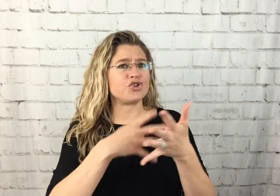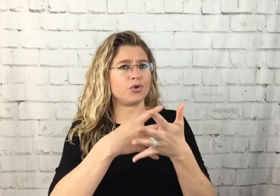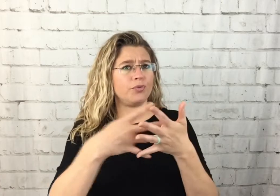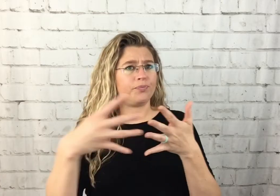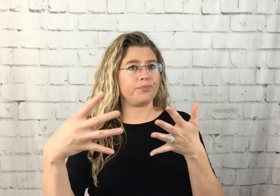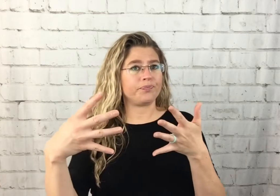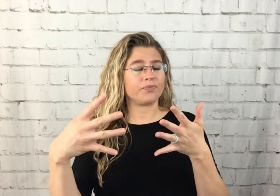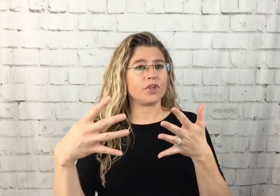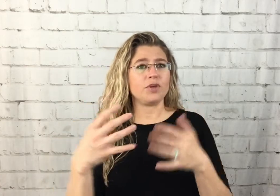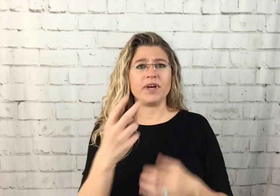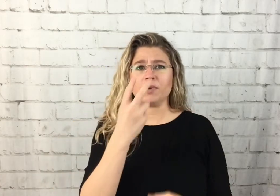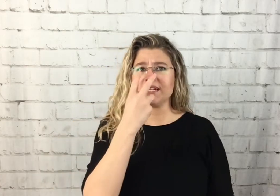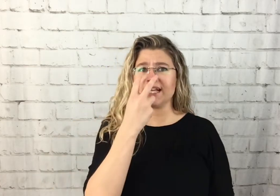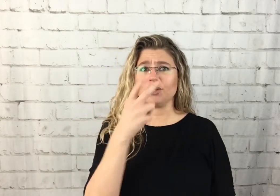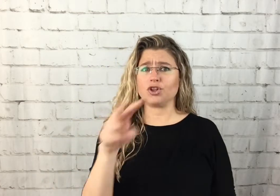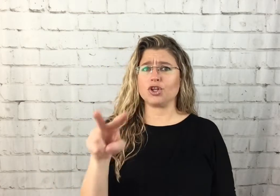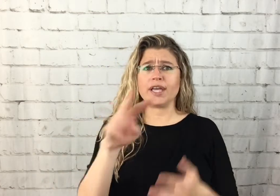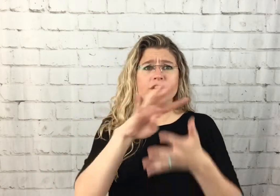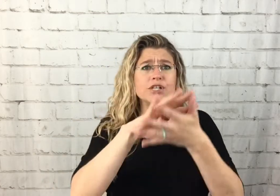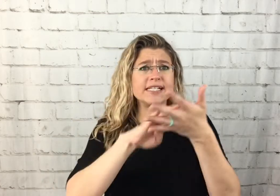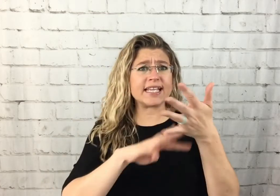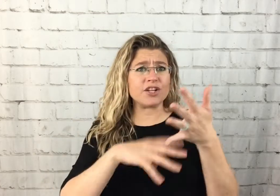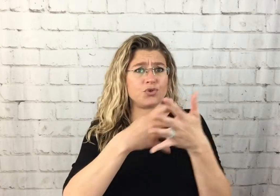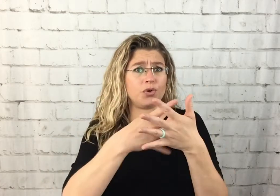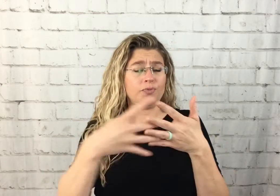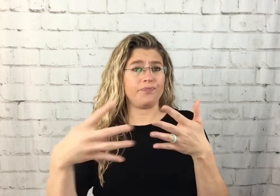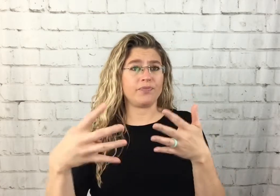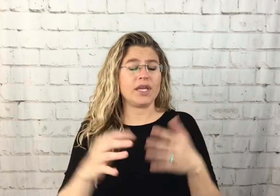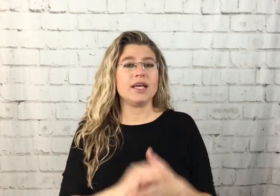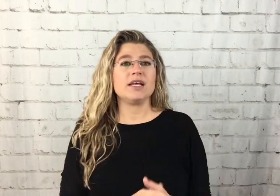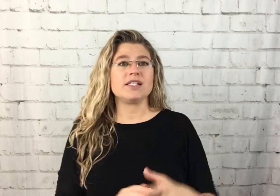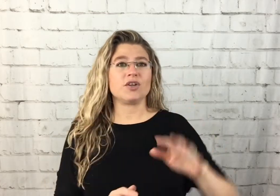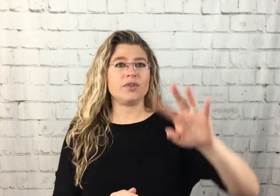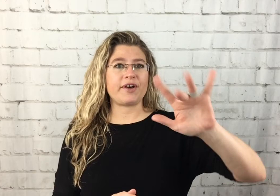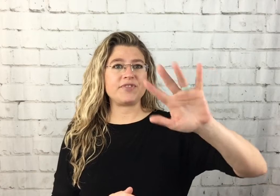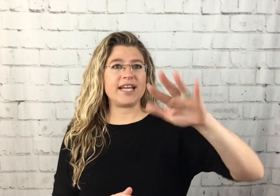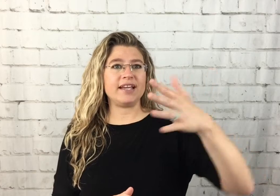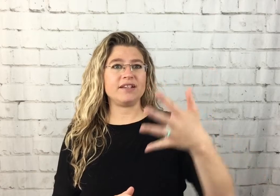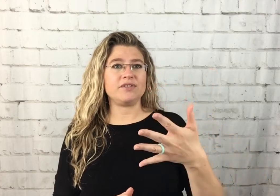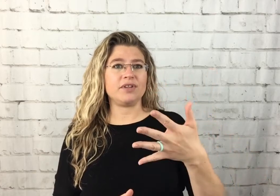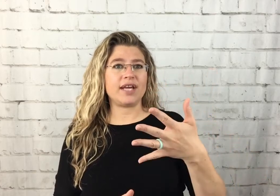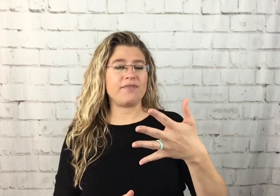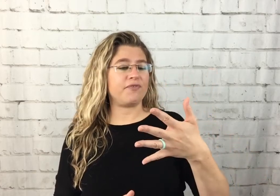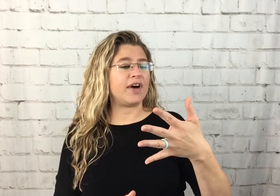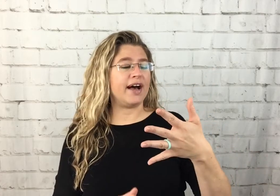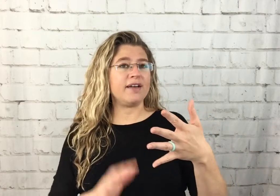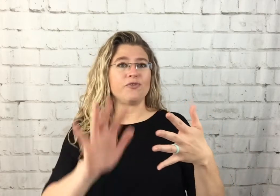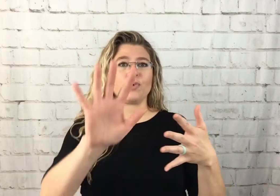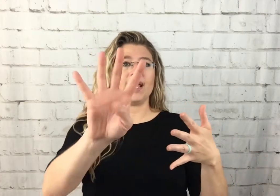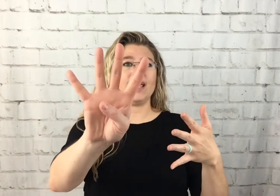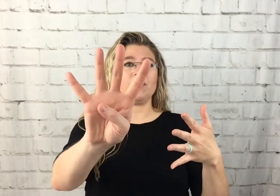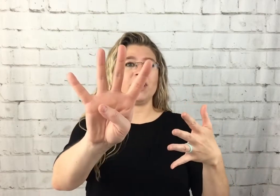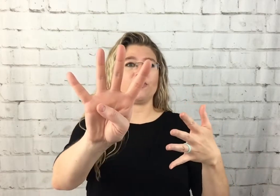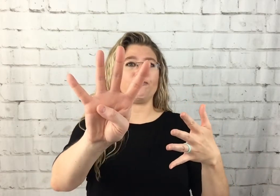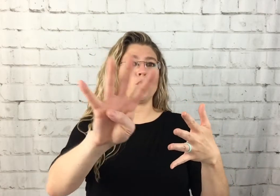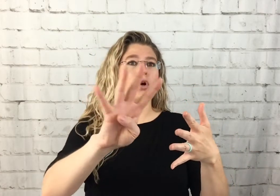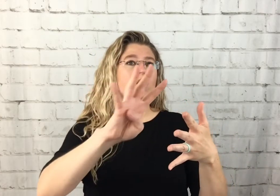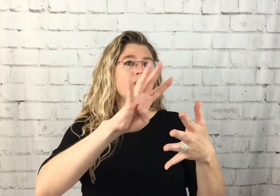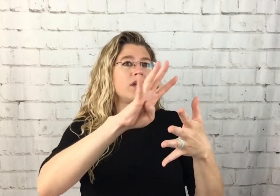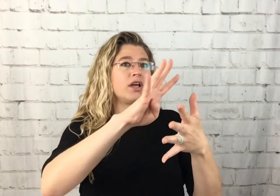Schedule. You might want to say look at your schedule. So left hand have a 5, right hand make a 4, and